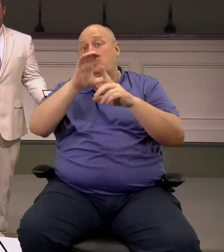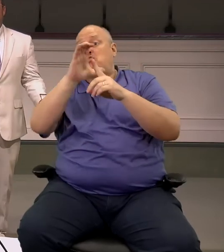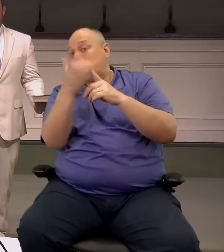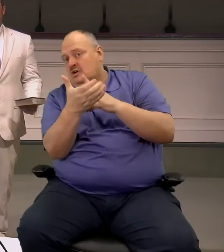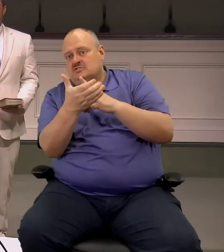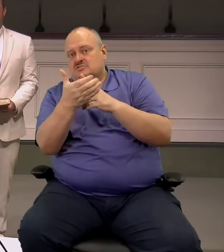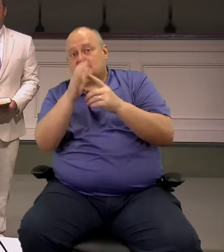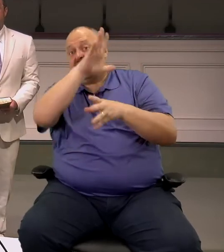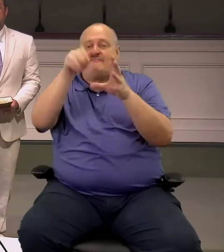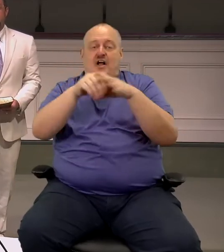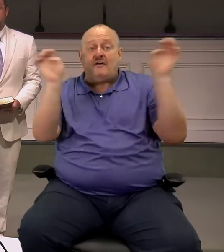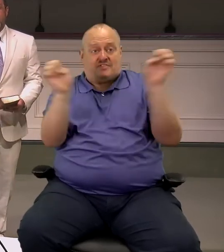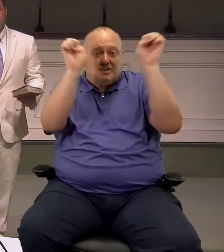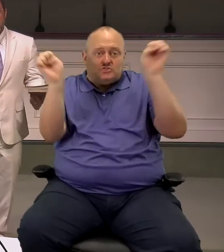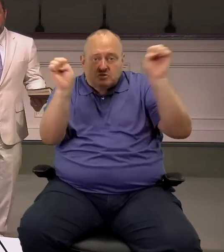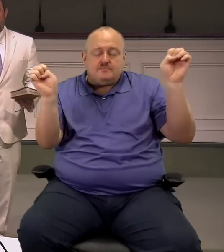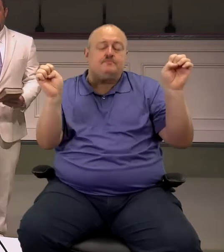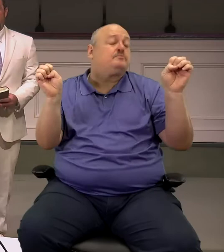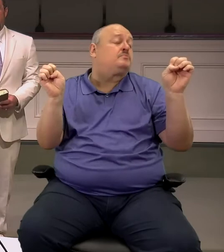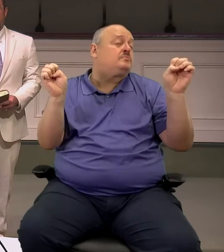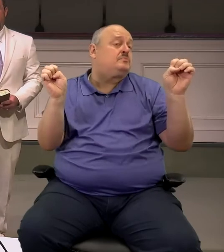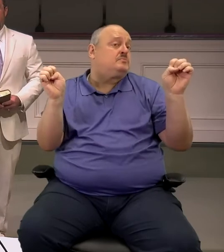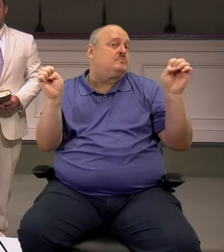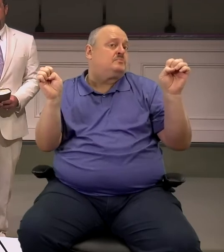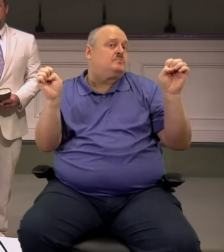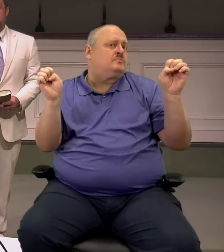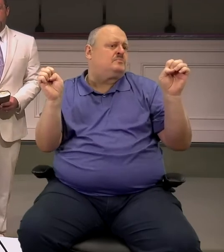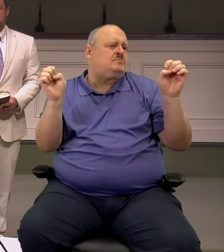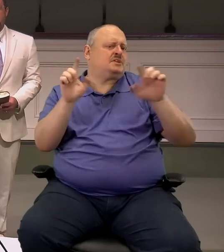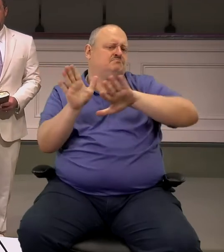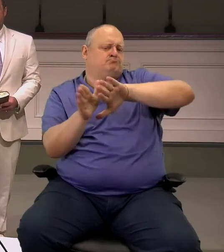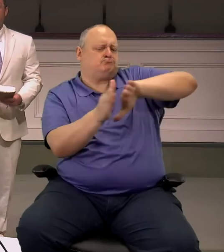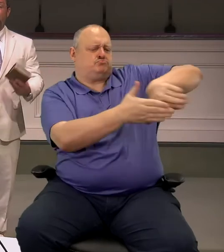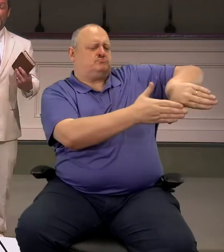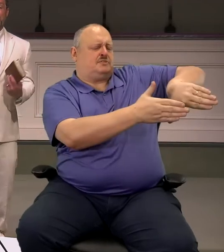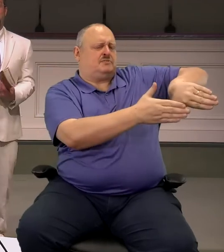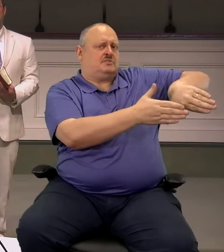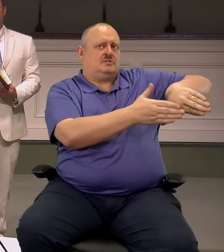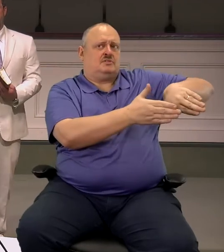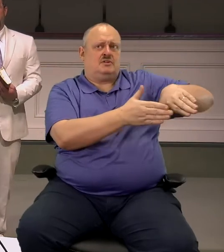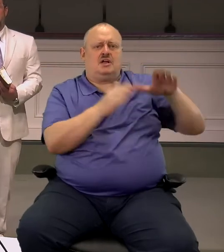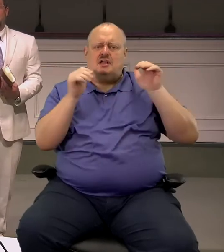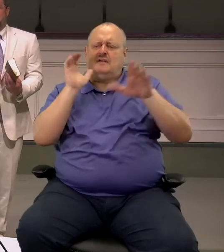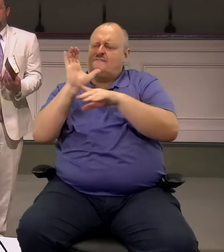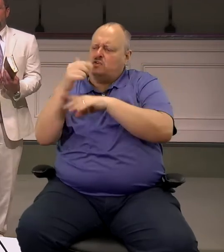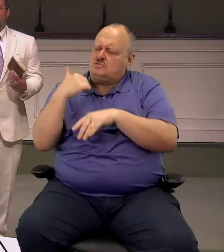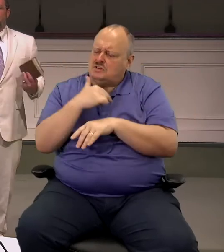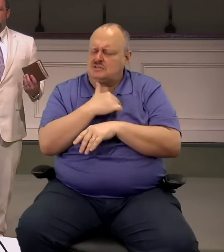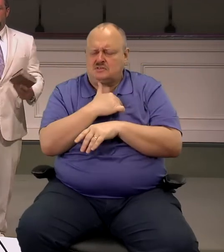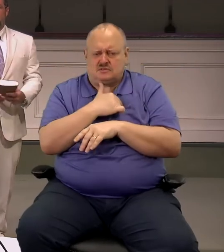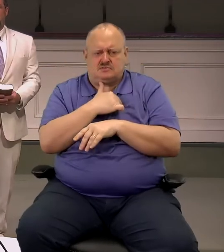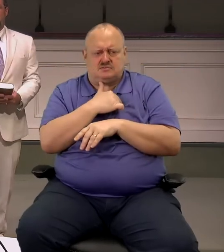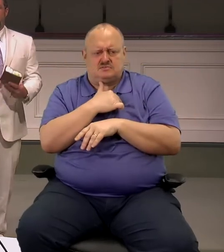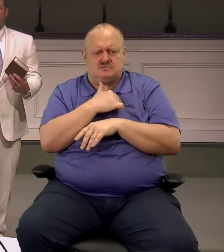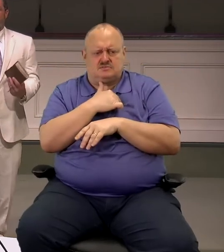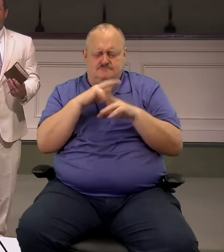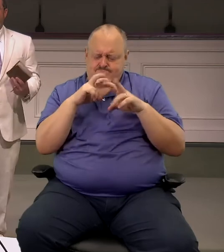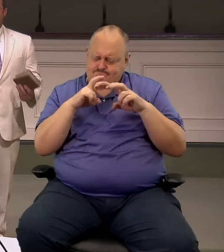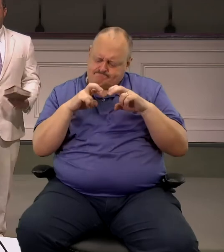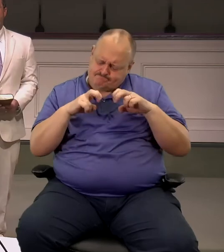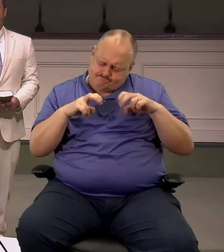call commonly Easter have somewhat gone by the wayside. And it forces us to do a little bit of introspection